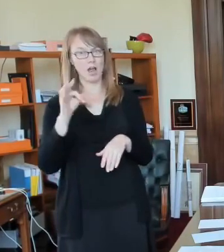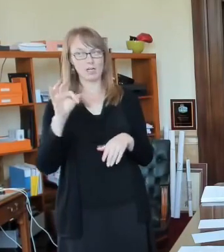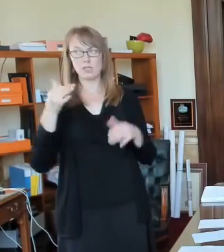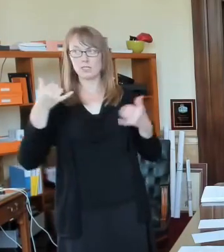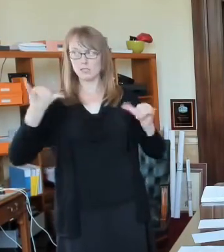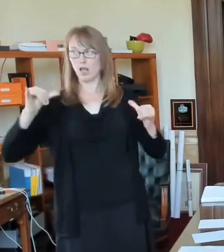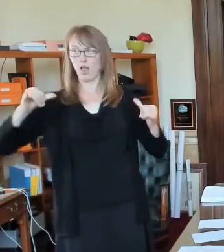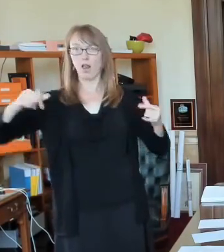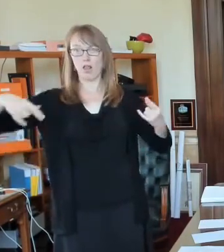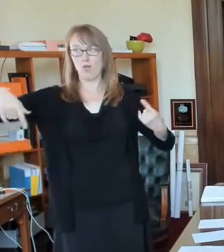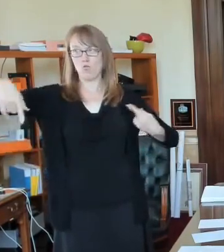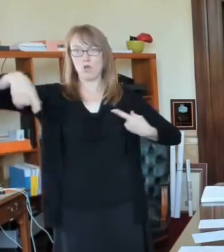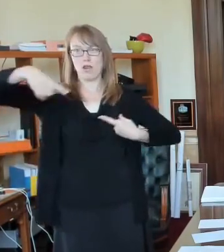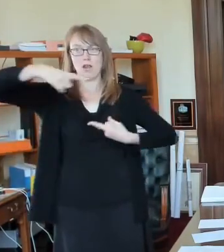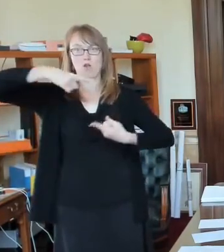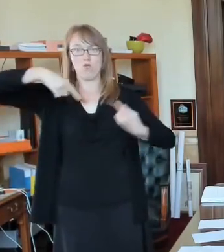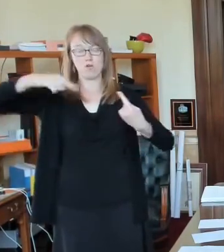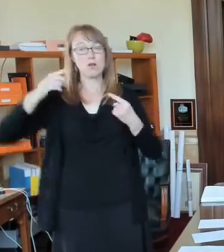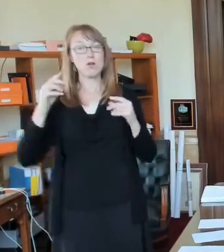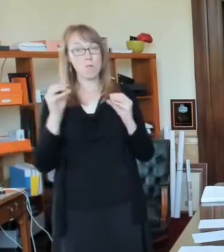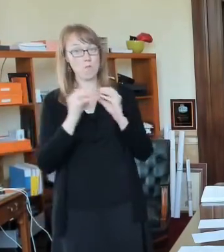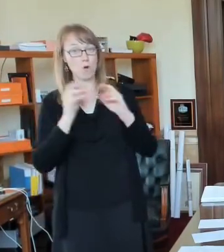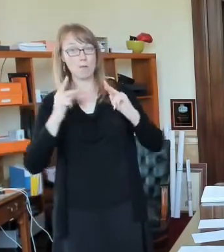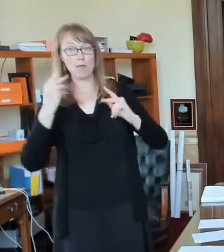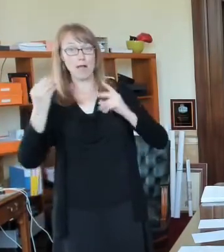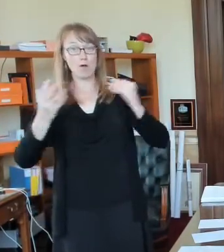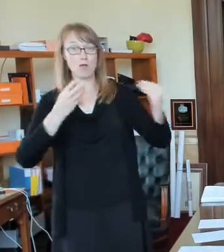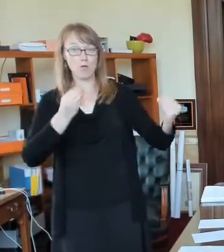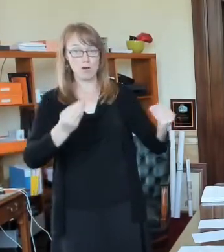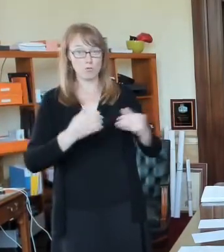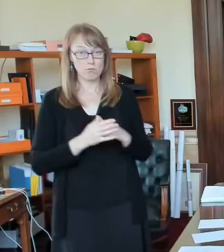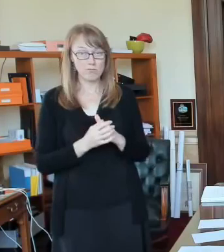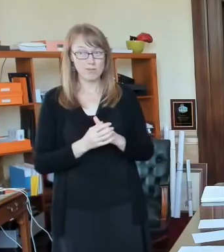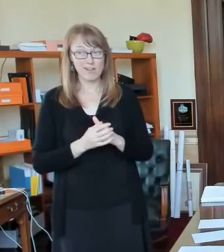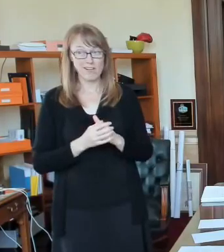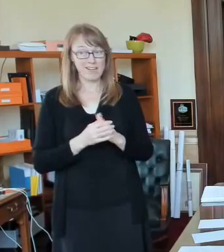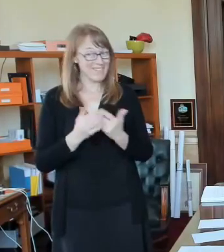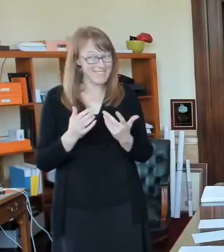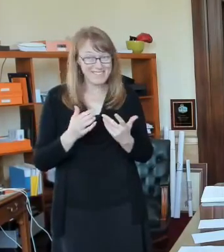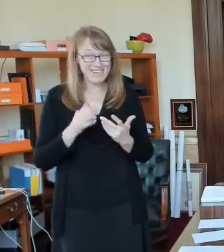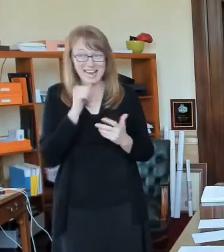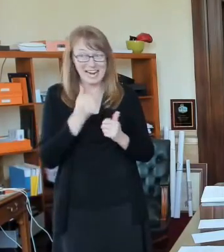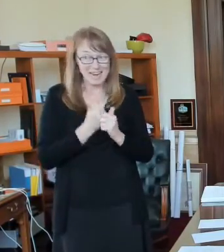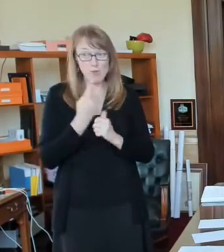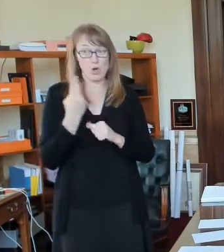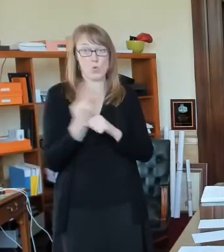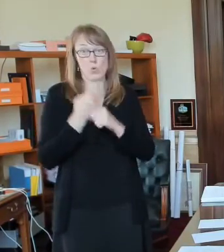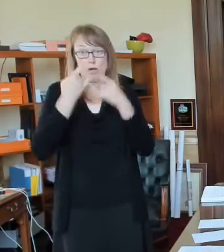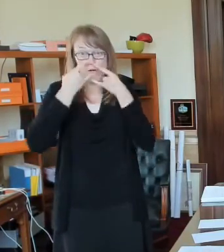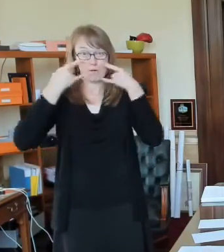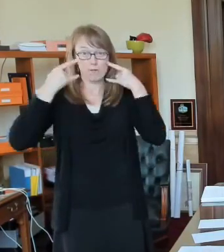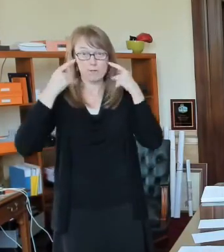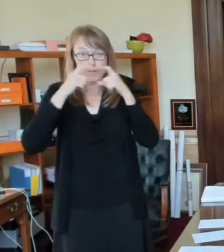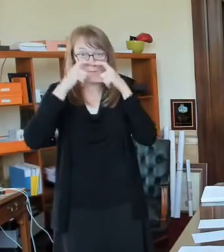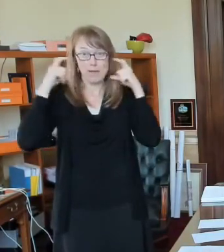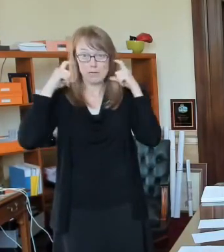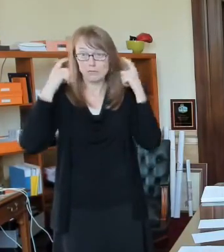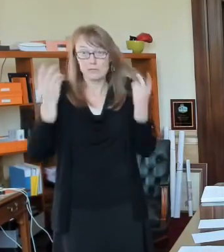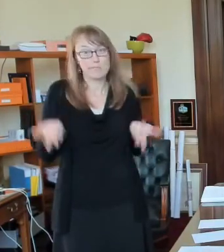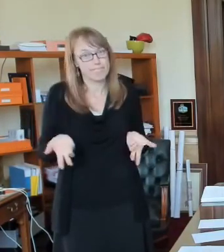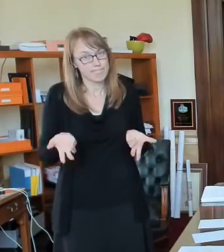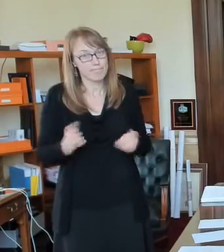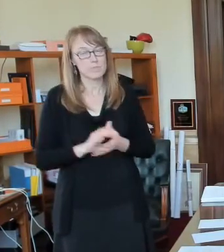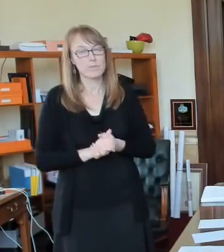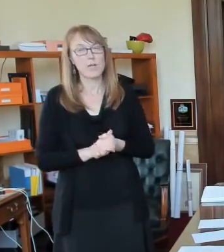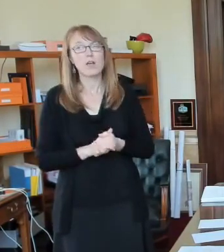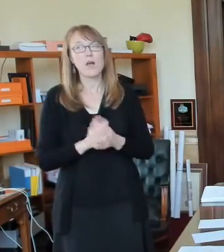and about more and more. Not everyone is wearing a mask. Although I will say that I